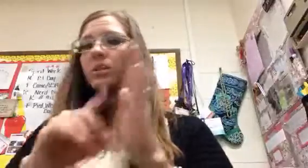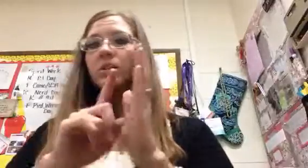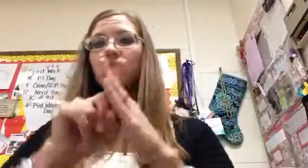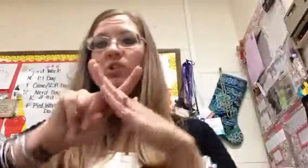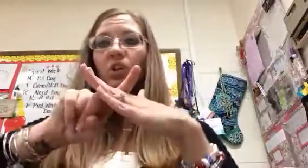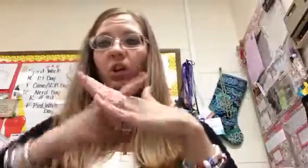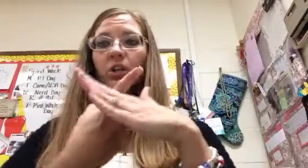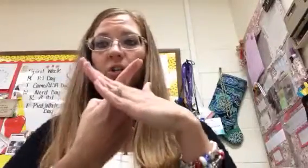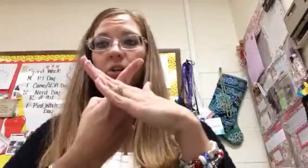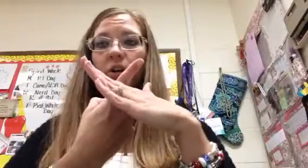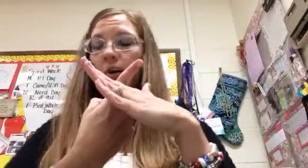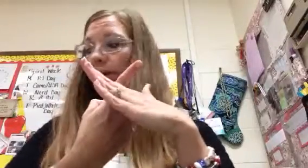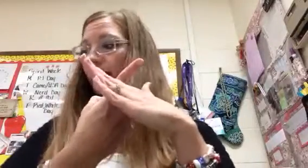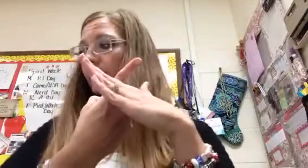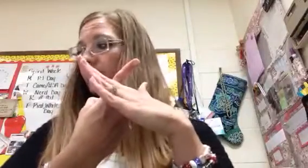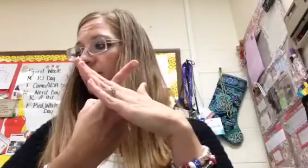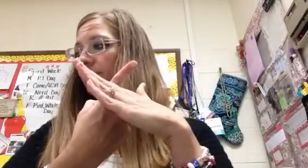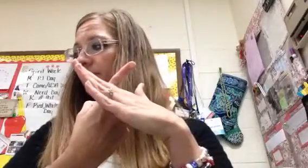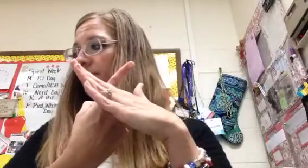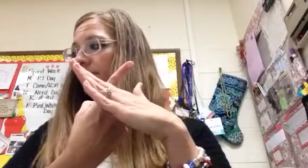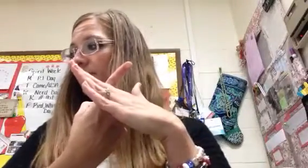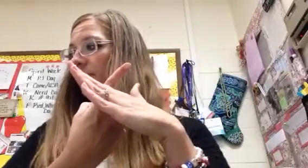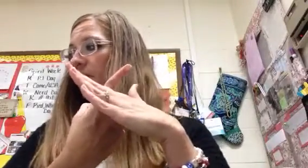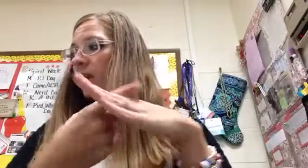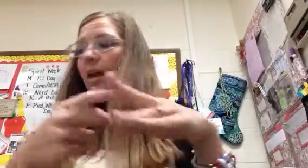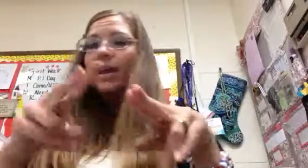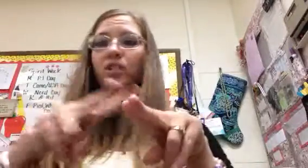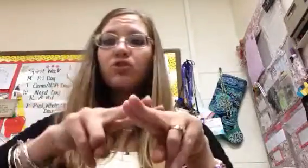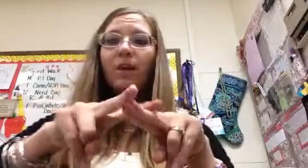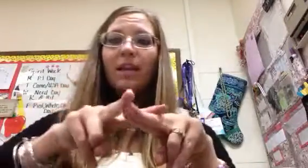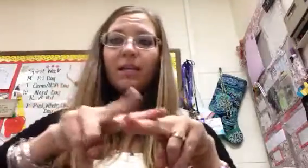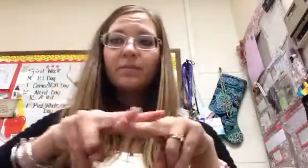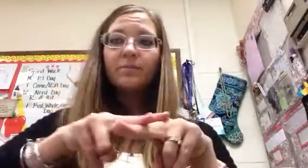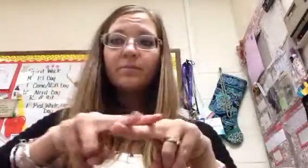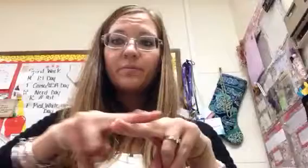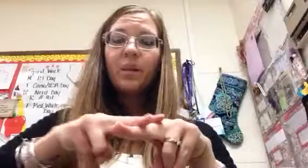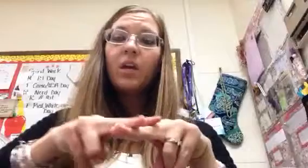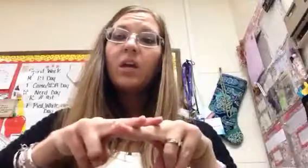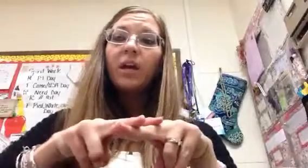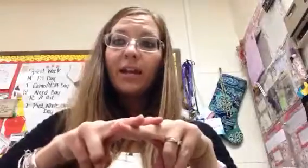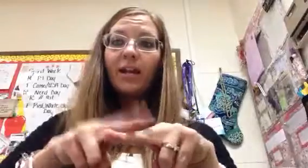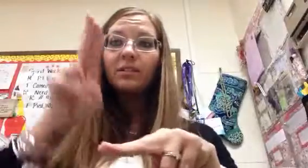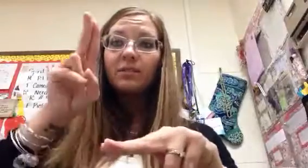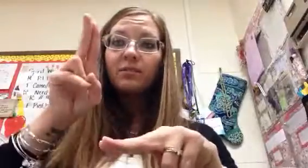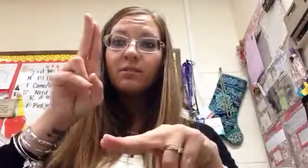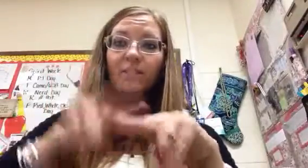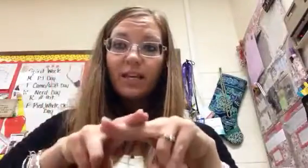To start, or to begin. And train. Okay, now sit,